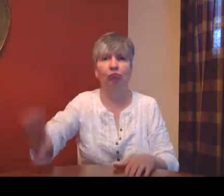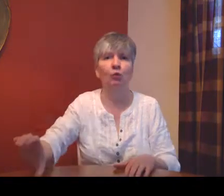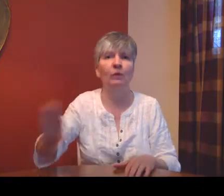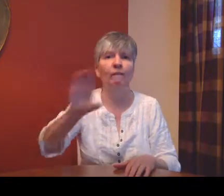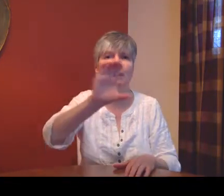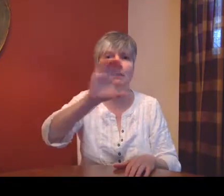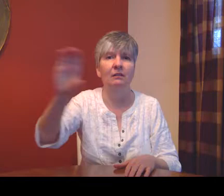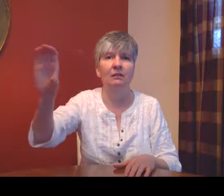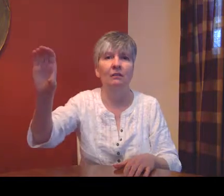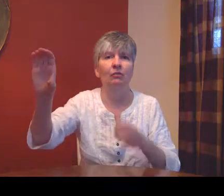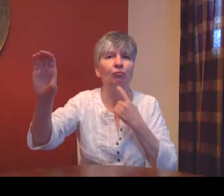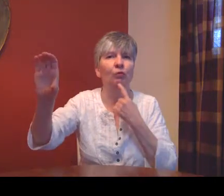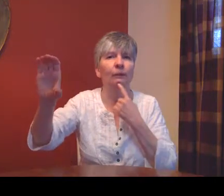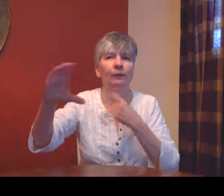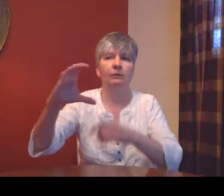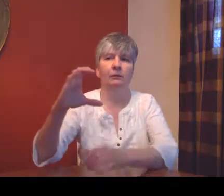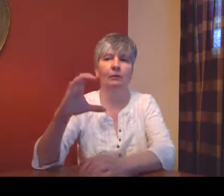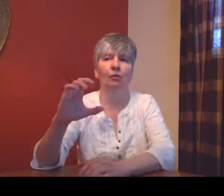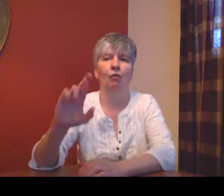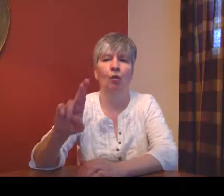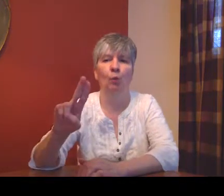huge crucifix.